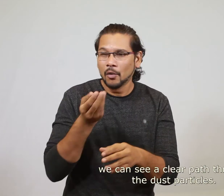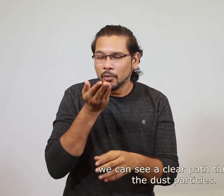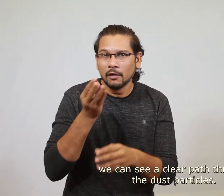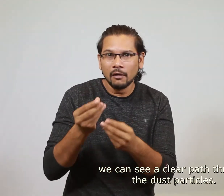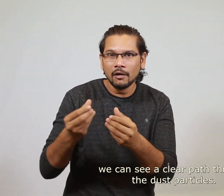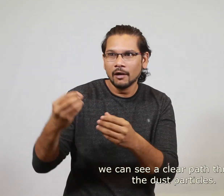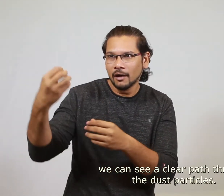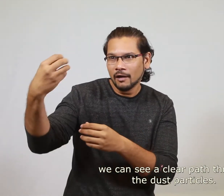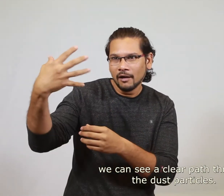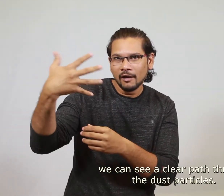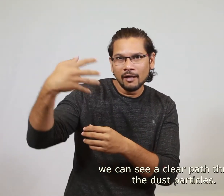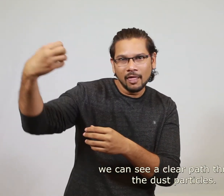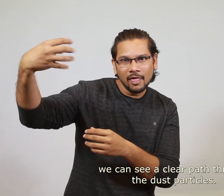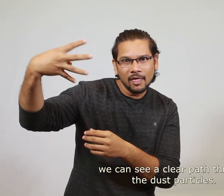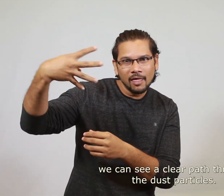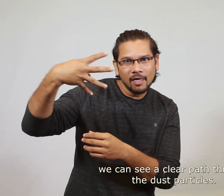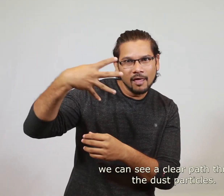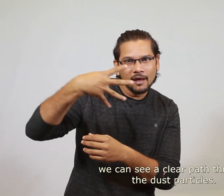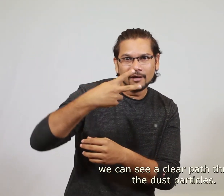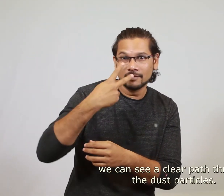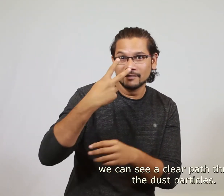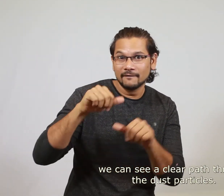we can see a clear path through the dust particles.